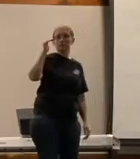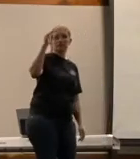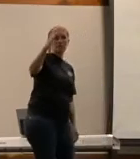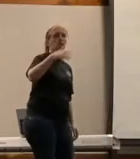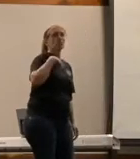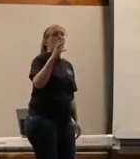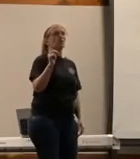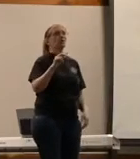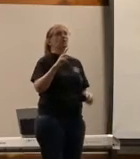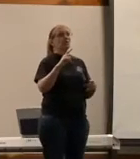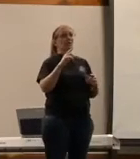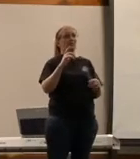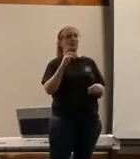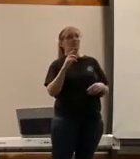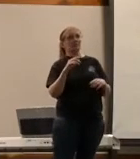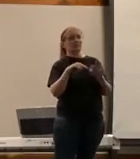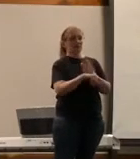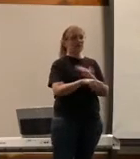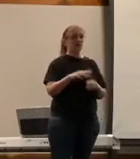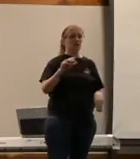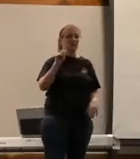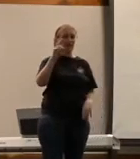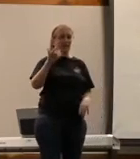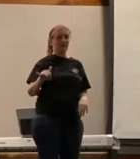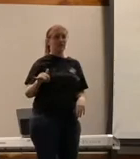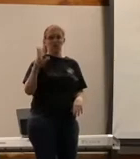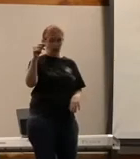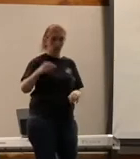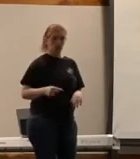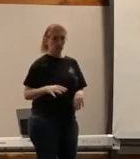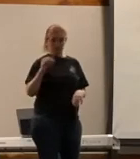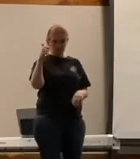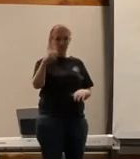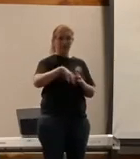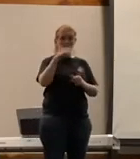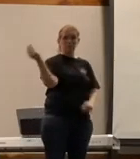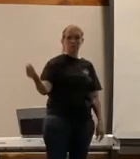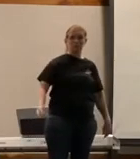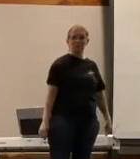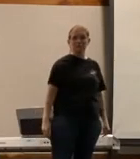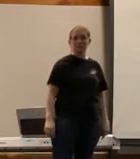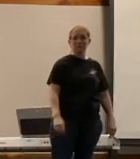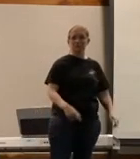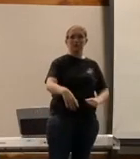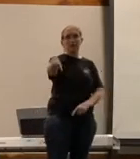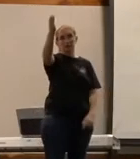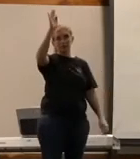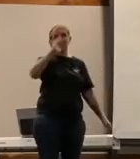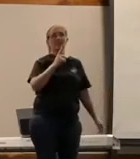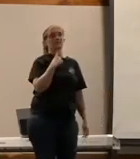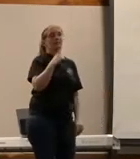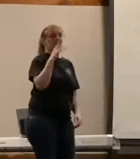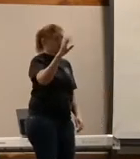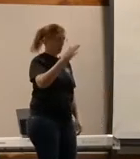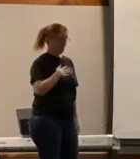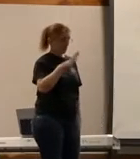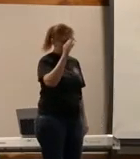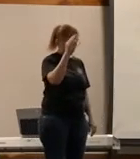sacrifice Avery? No. Find a way out. said,